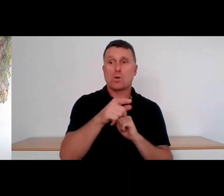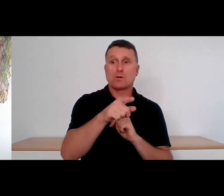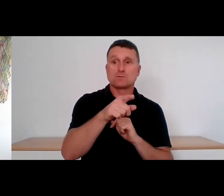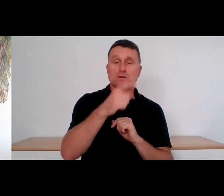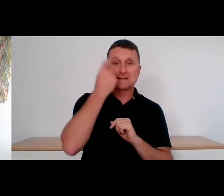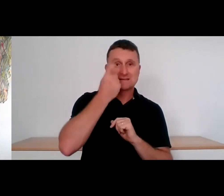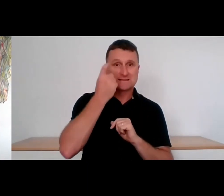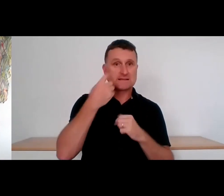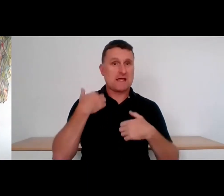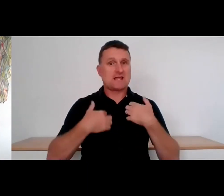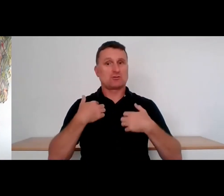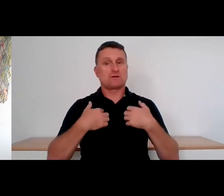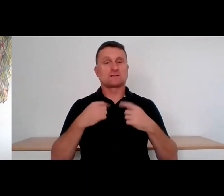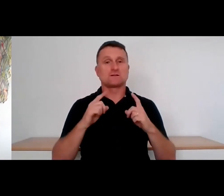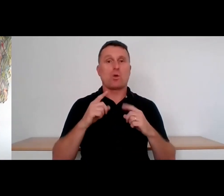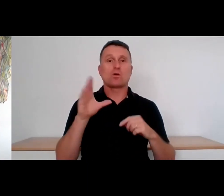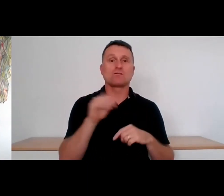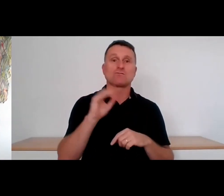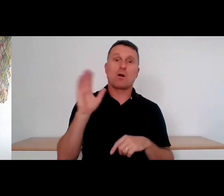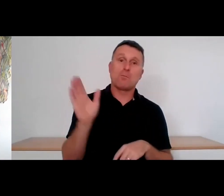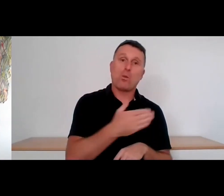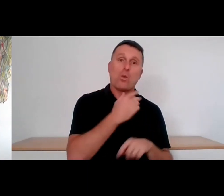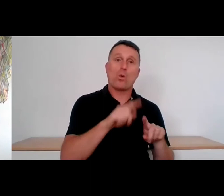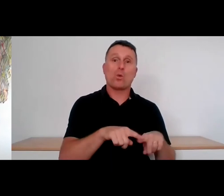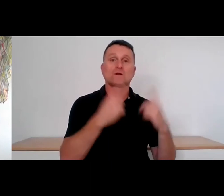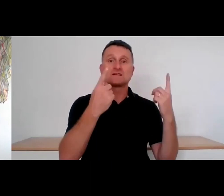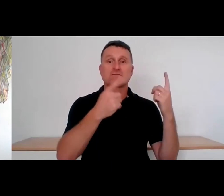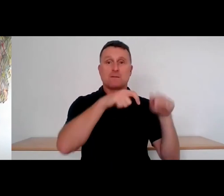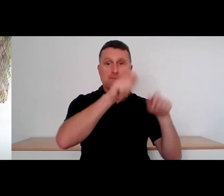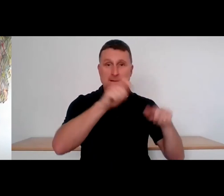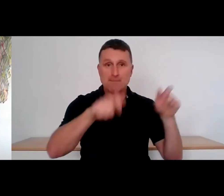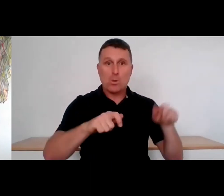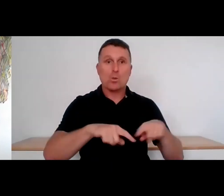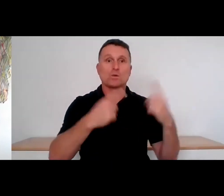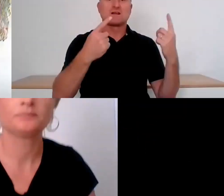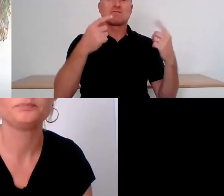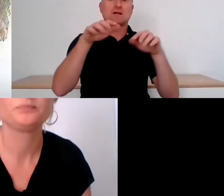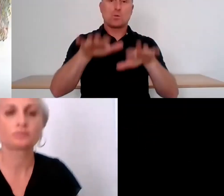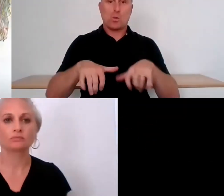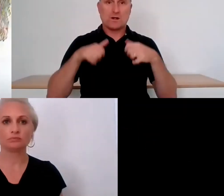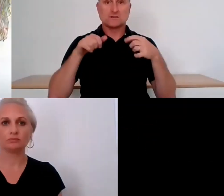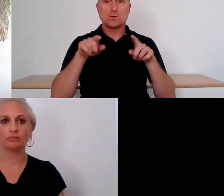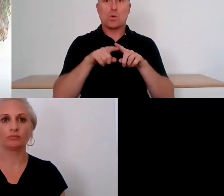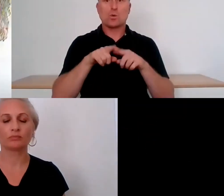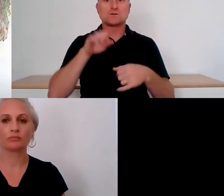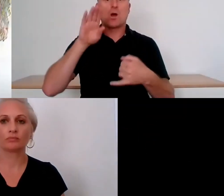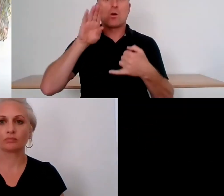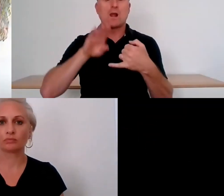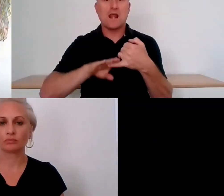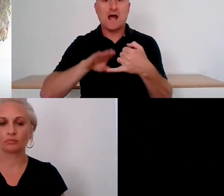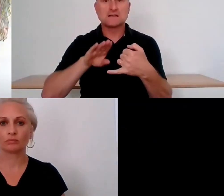all types of performers, crew, and audiences. And lastly, the